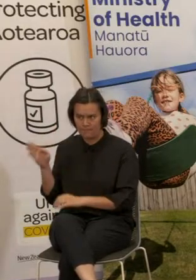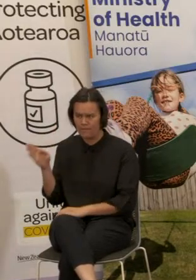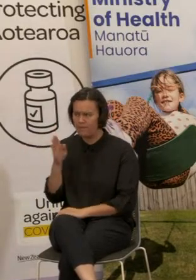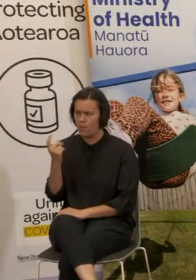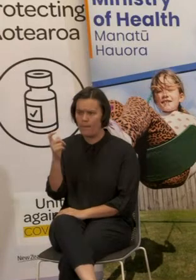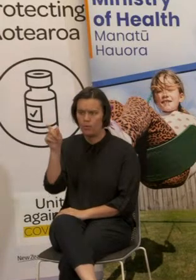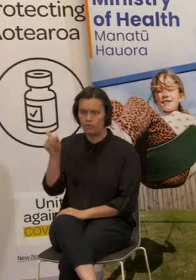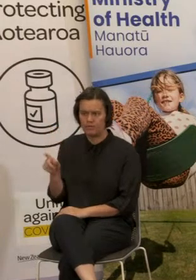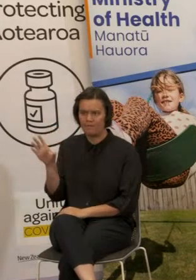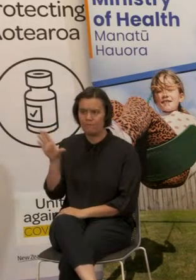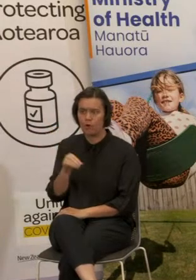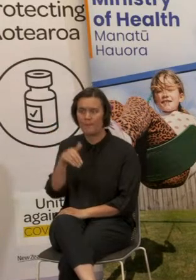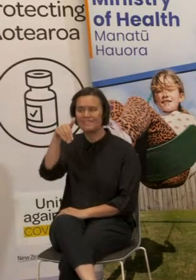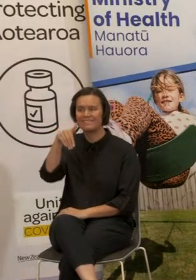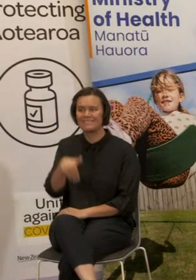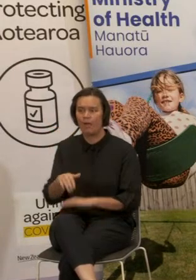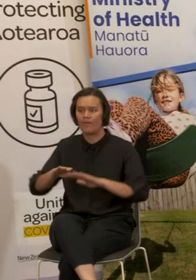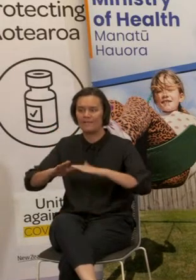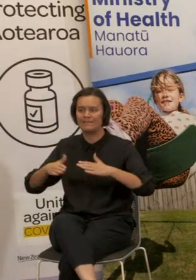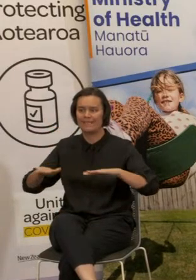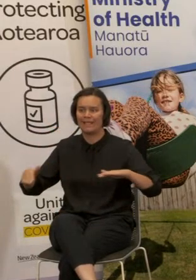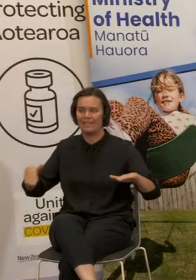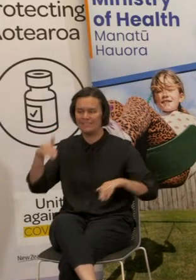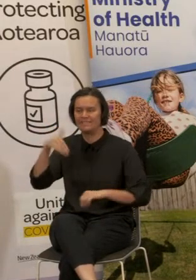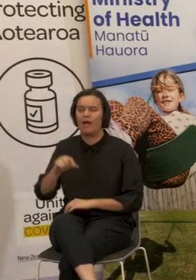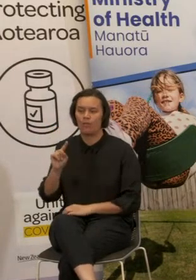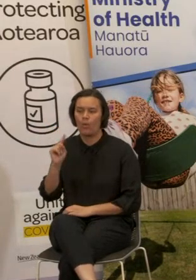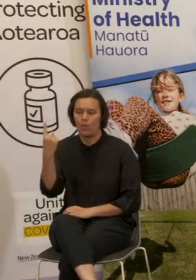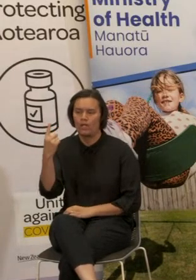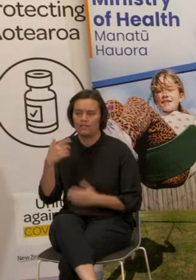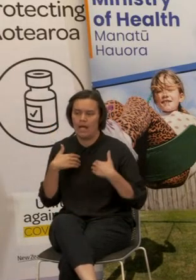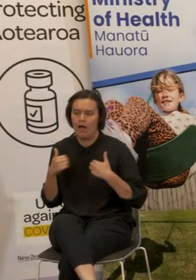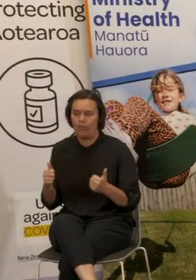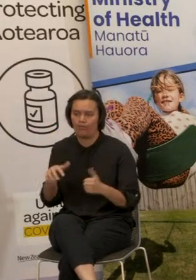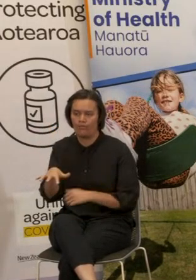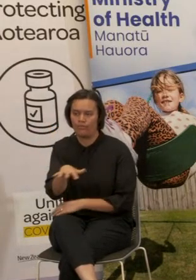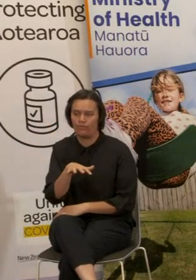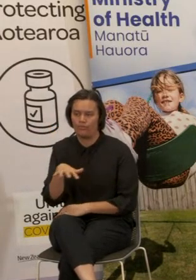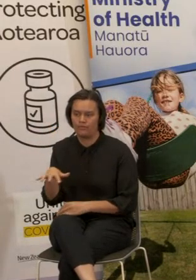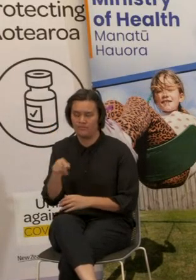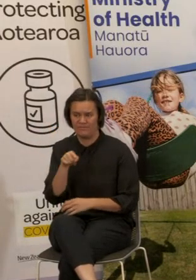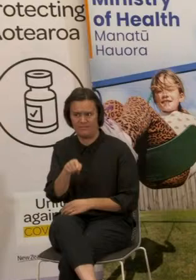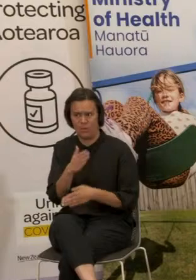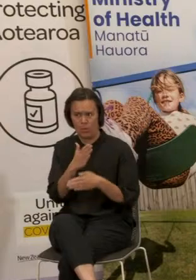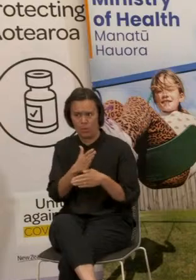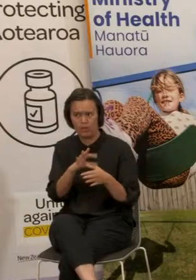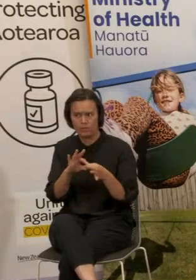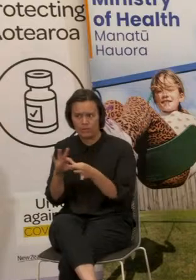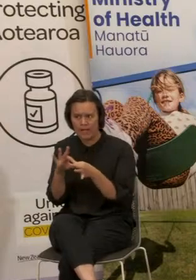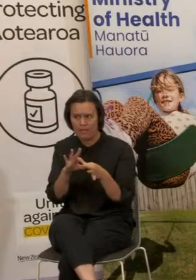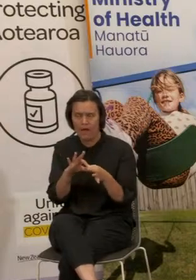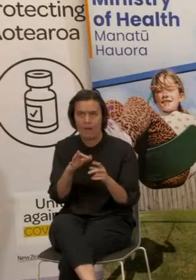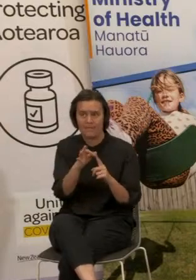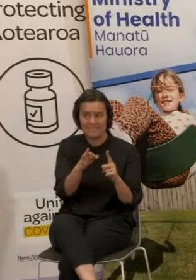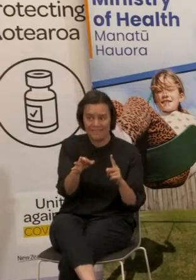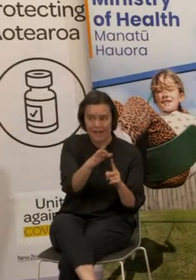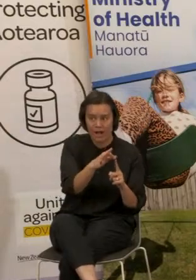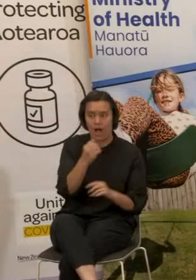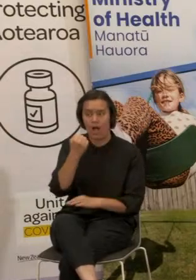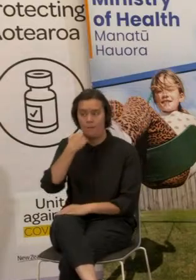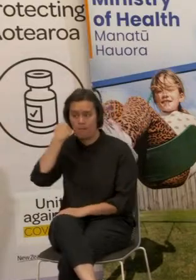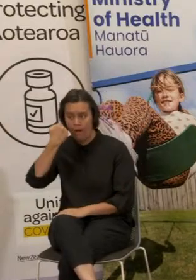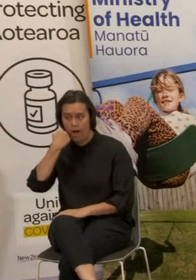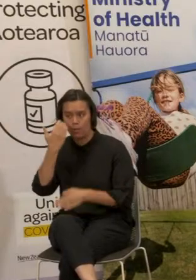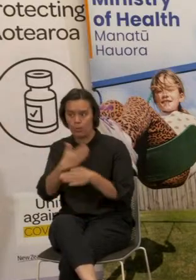as an example. They are working very closely together, our Pacific and our Māori providers, to address